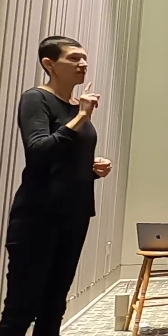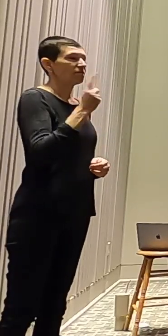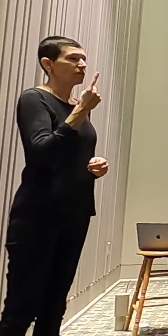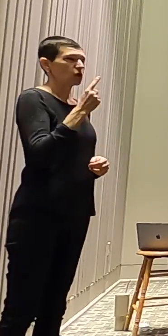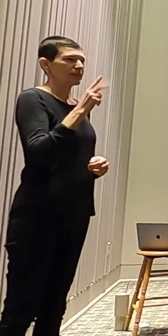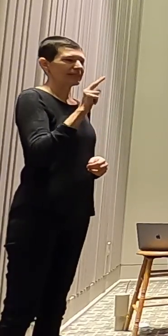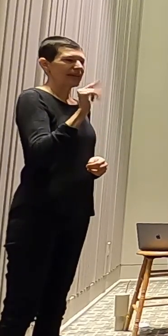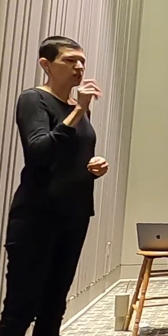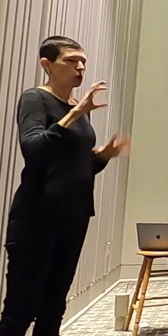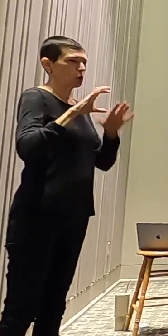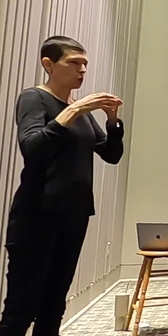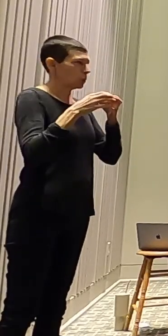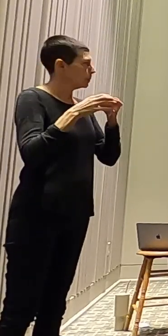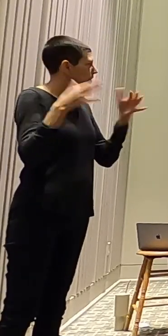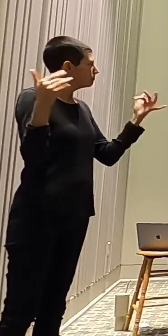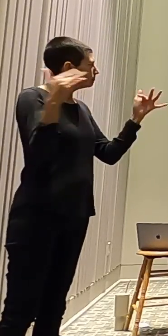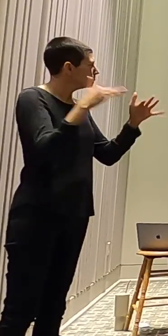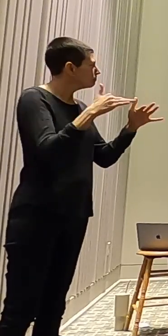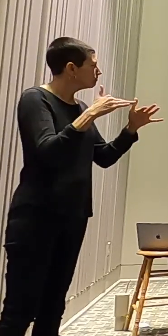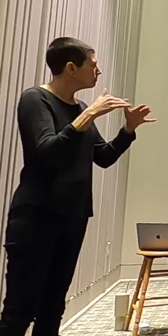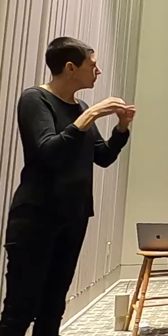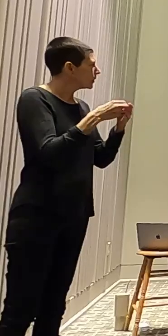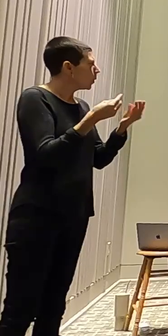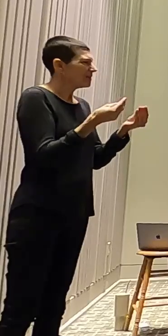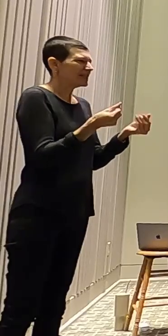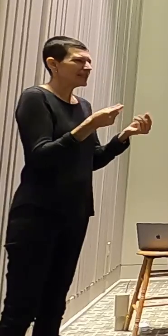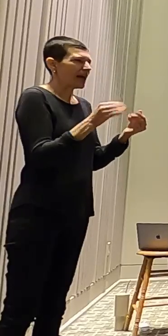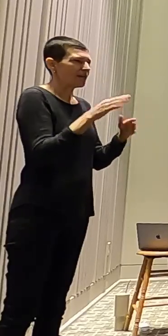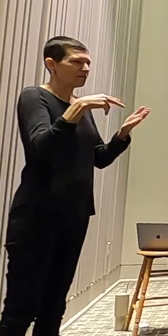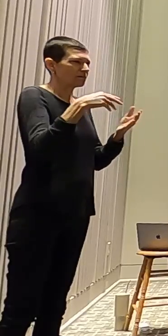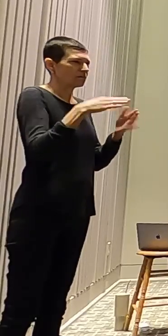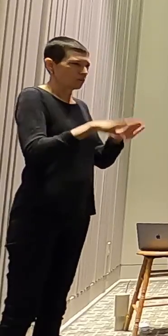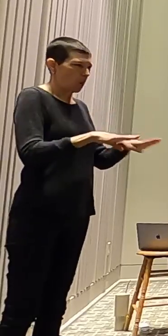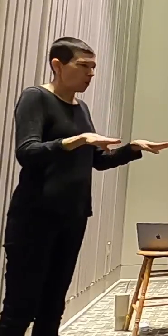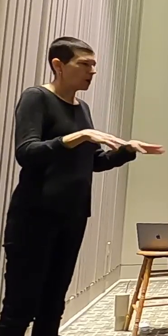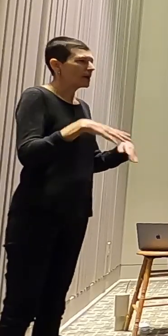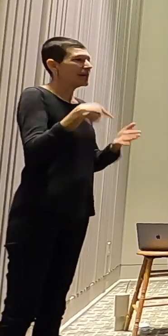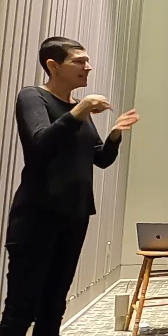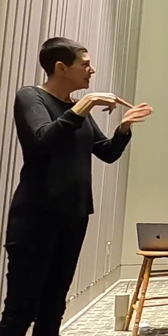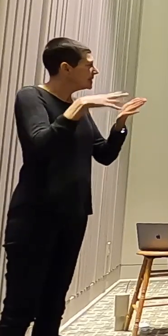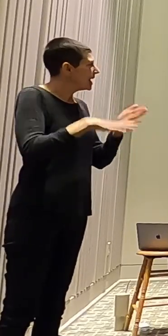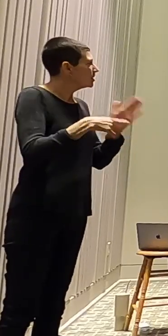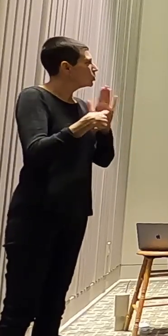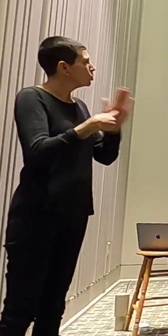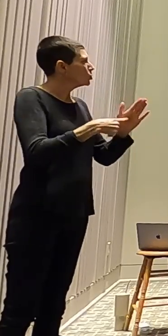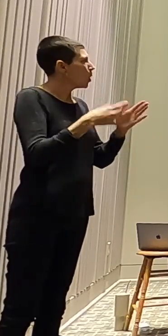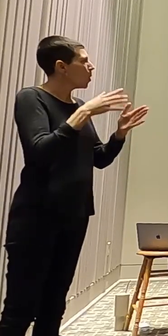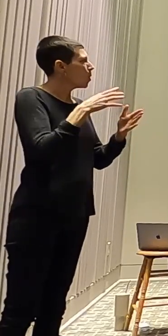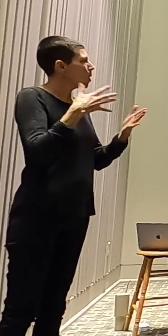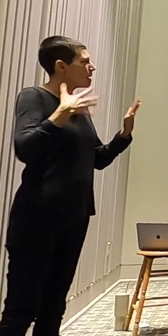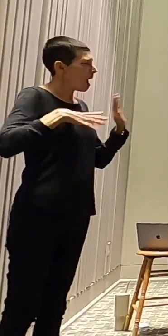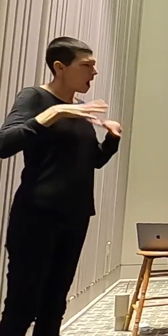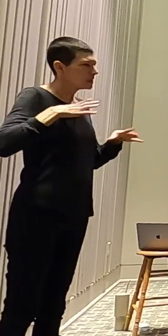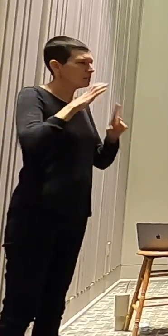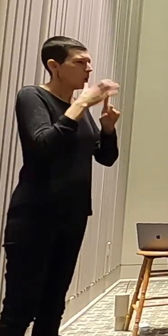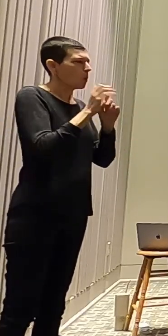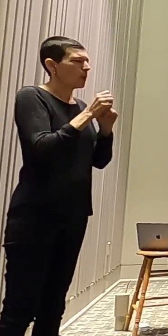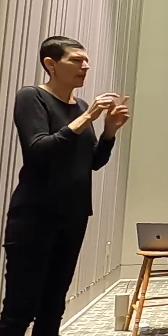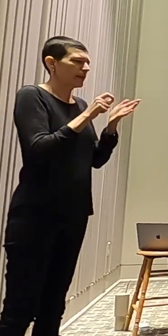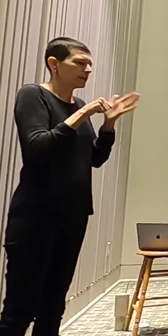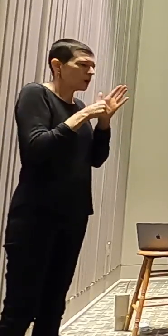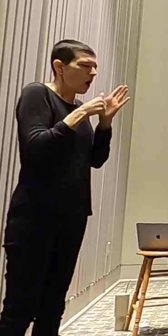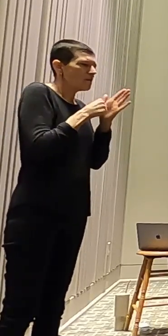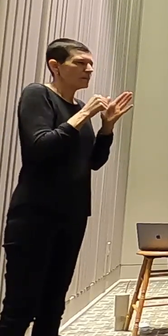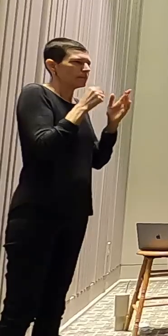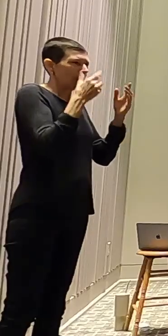a high-ceilinged wood big house with a sand floor. Dancers wear straw hair and tree-like costumes with ornate carved ceremonial masks